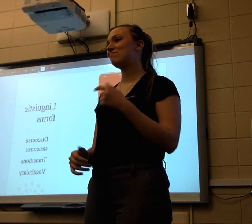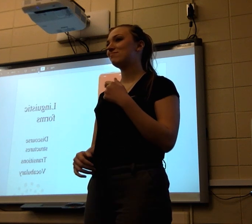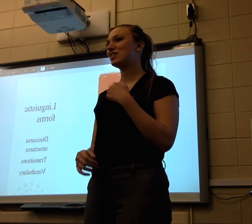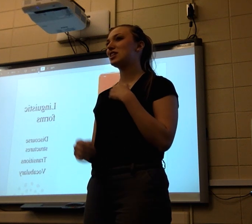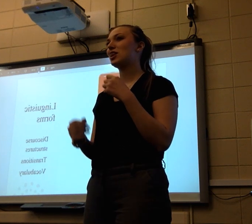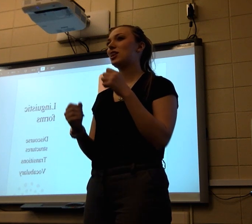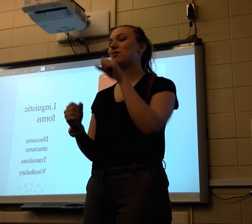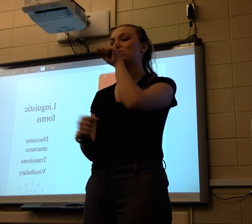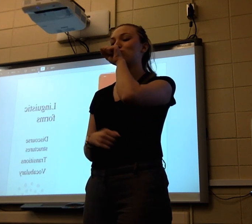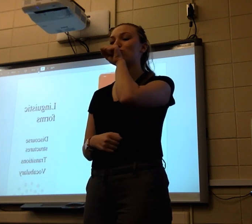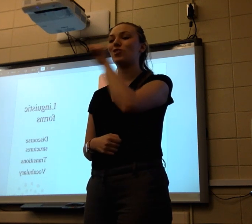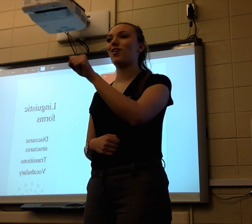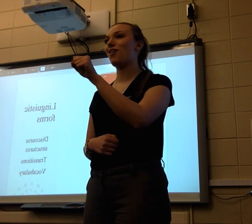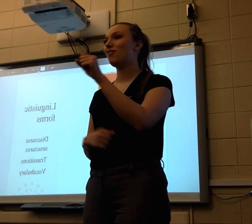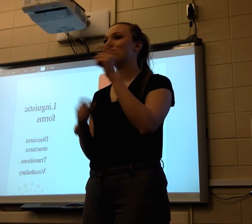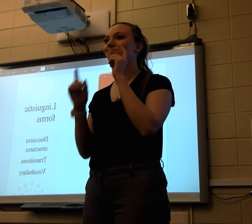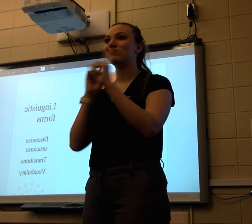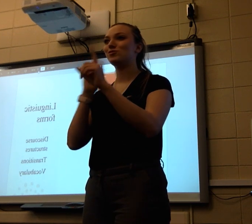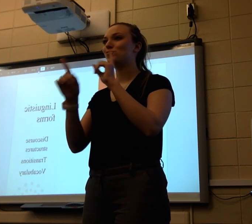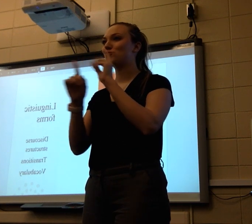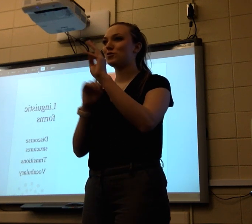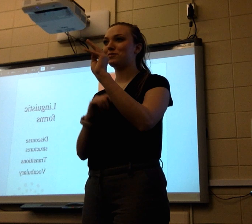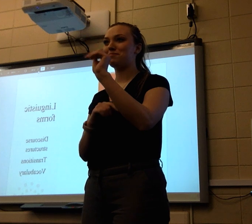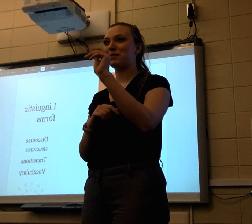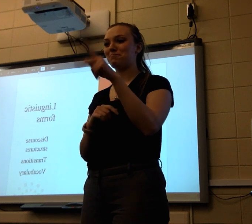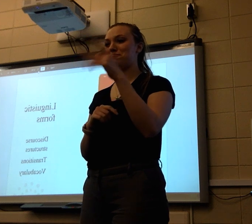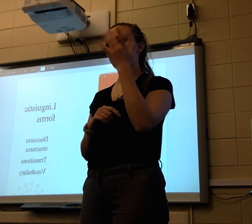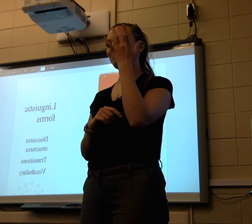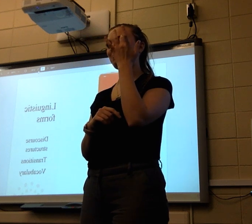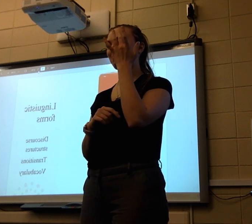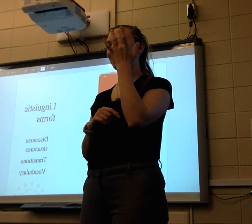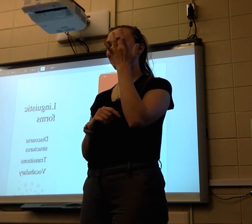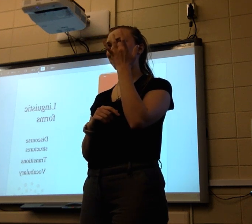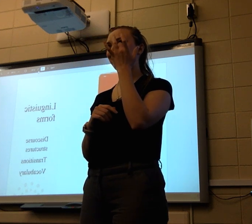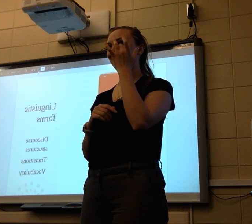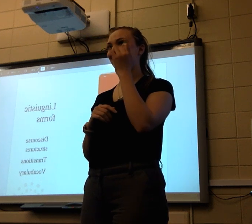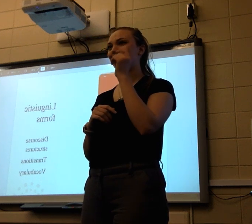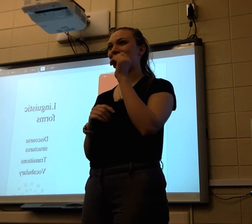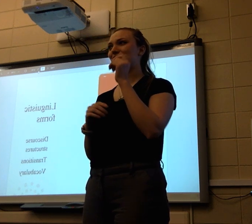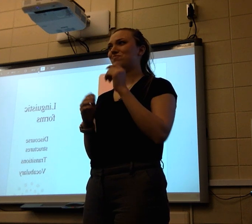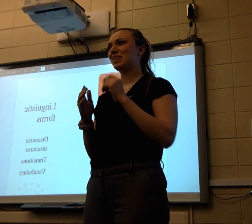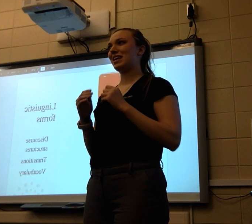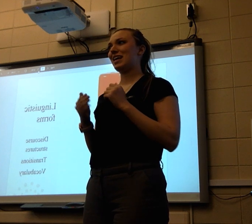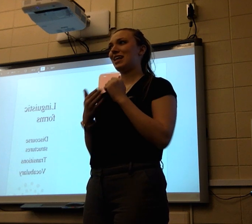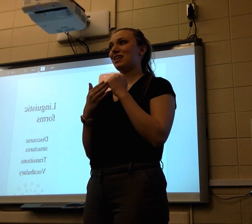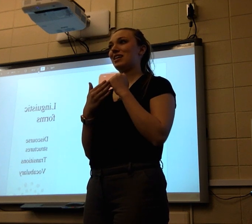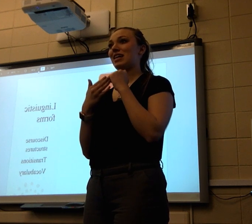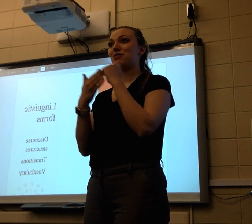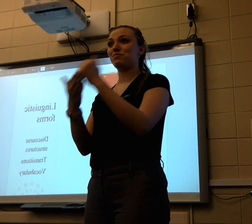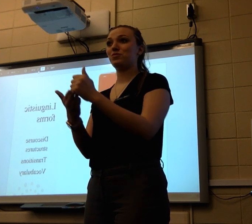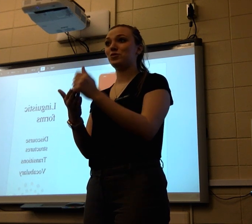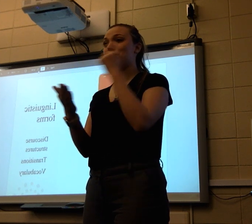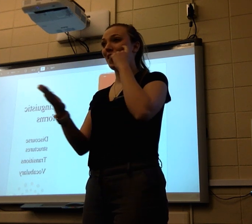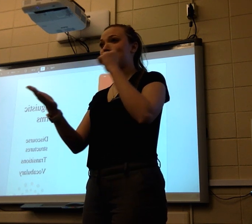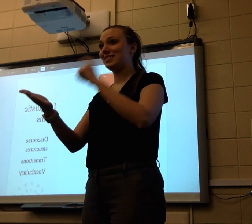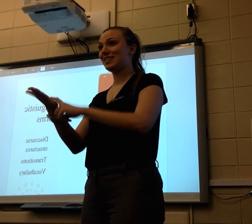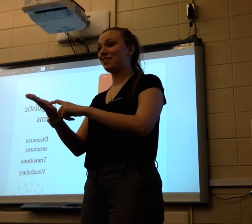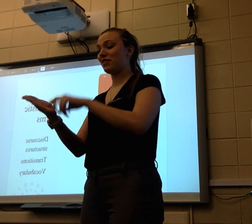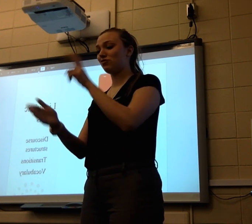maps is it definitely helps you identify transitions that many times in our work is missing. I see that with not